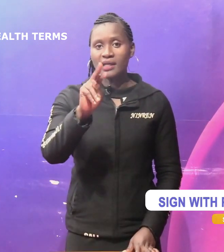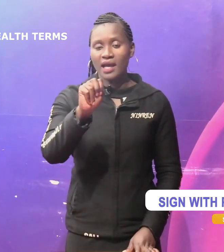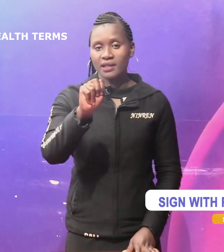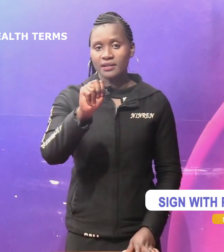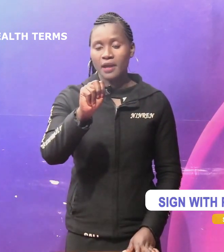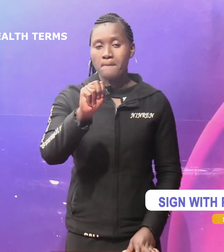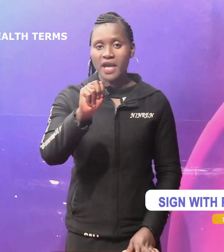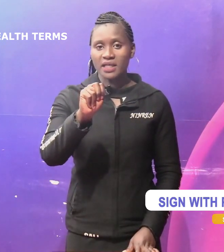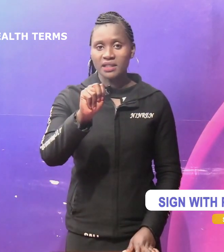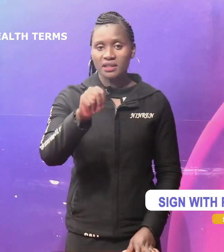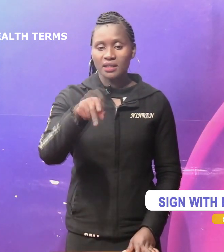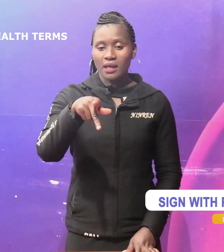P-A-I-N. Pain.